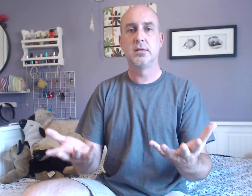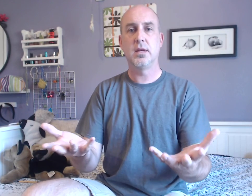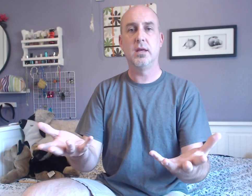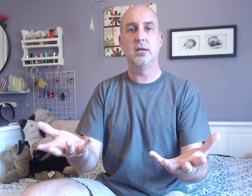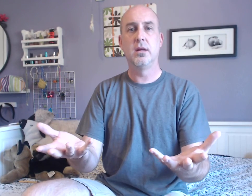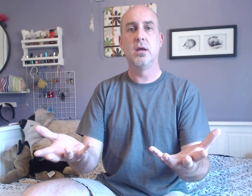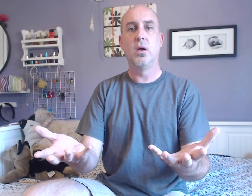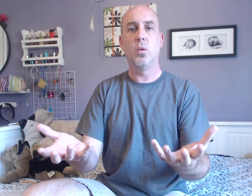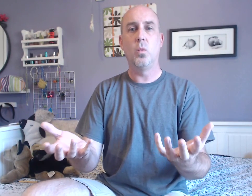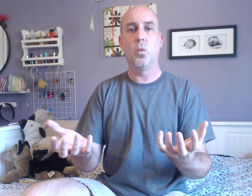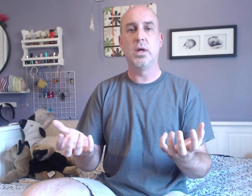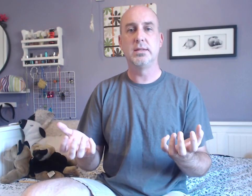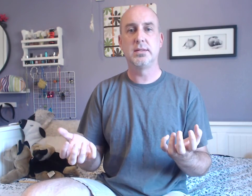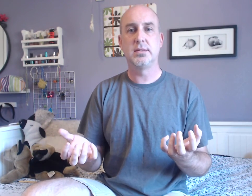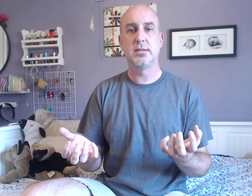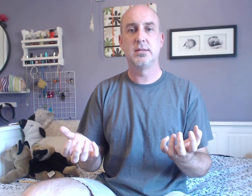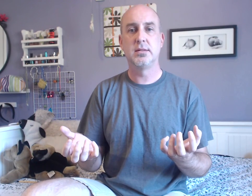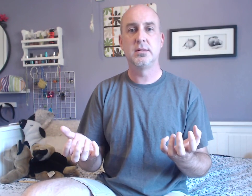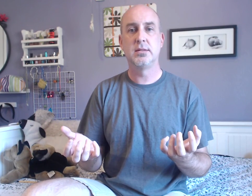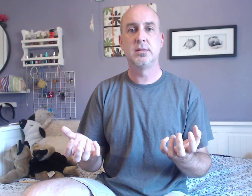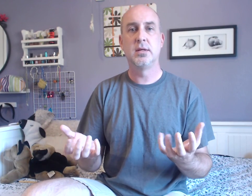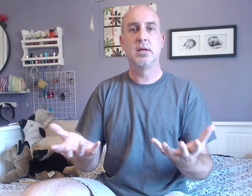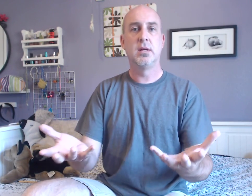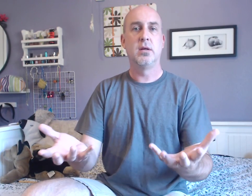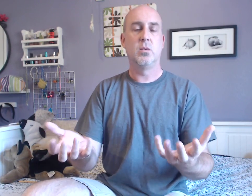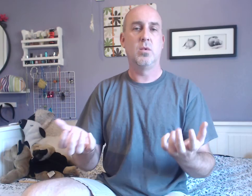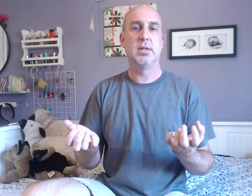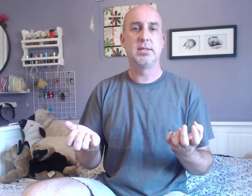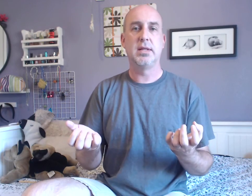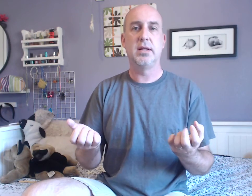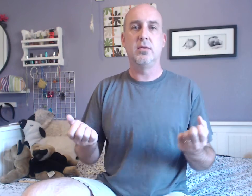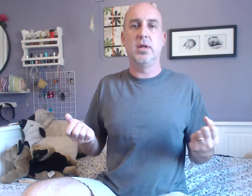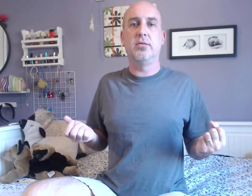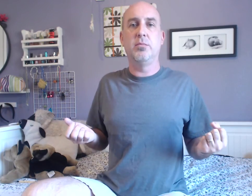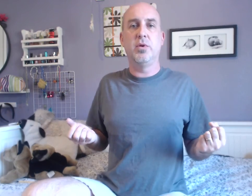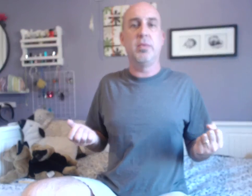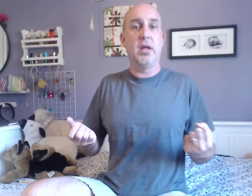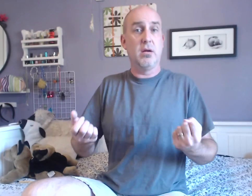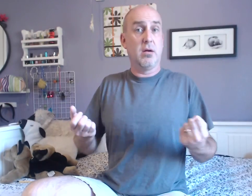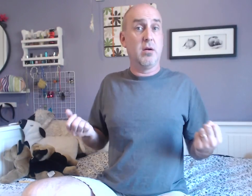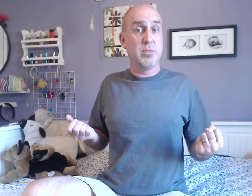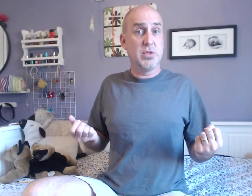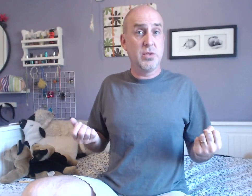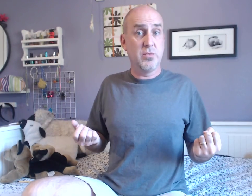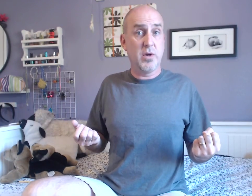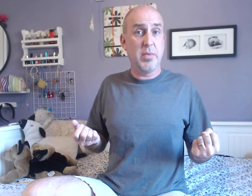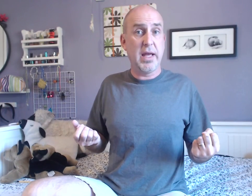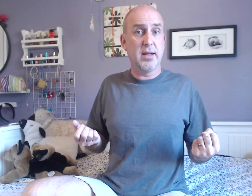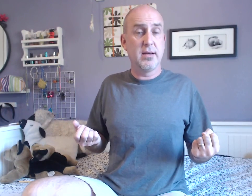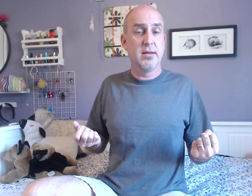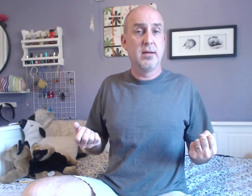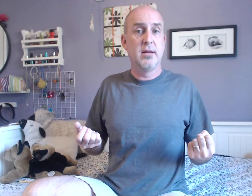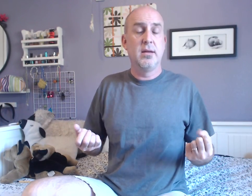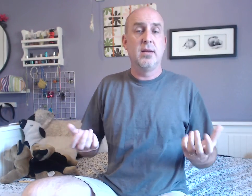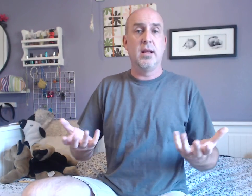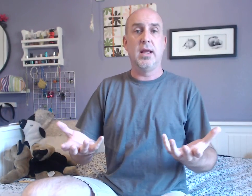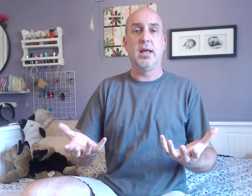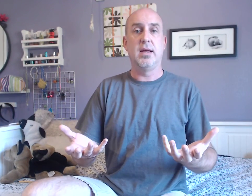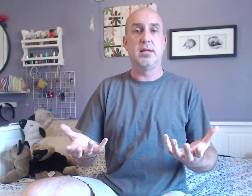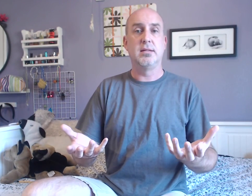Okay. Want. Want. And I don't ever put my arms too far back, and I